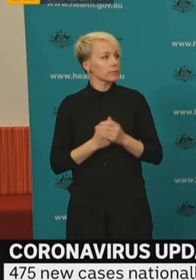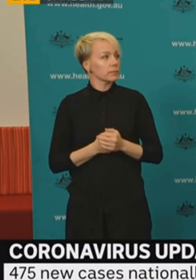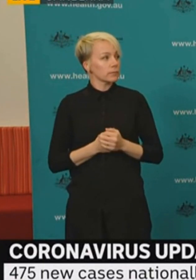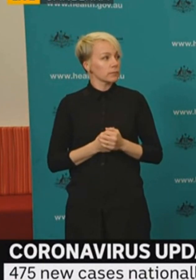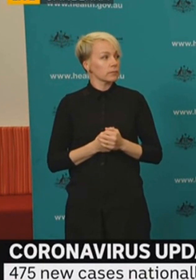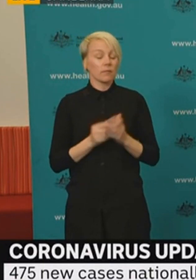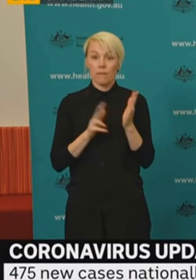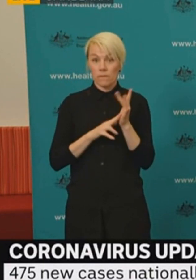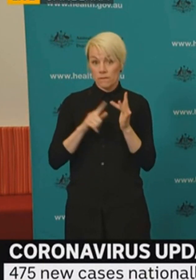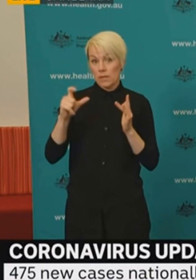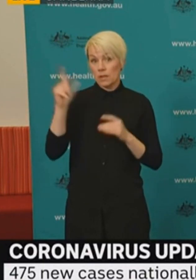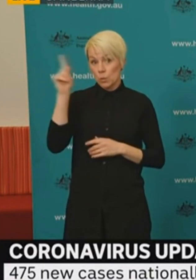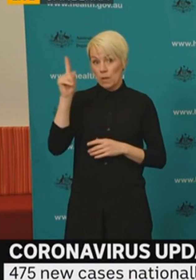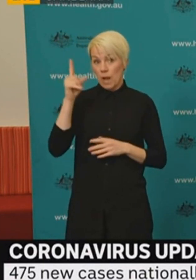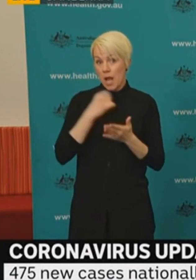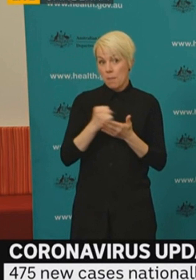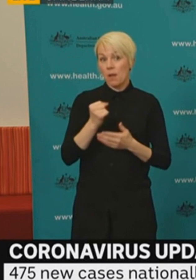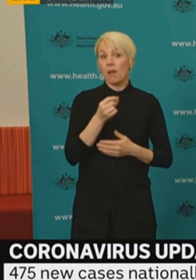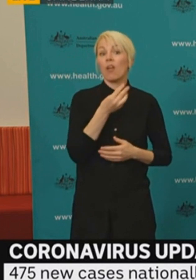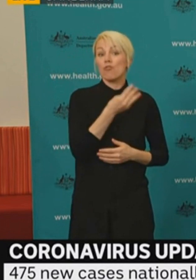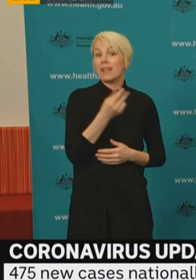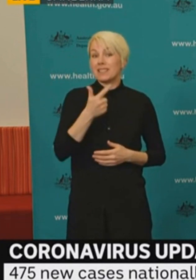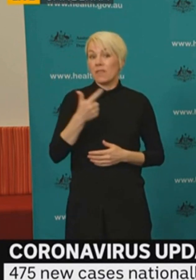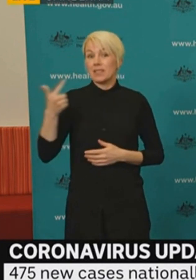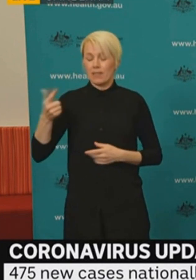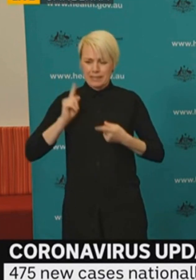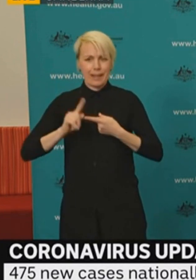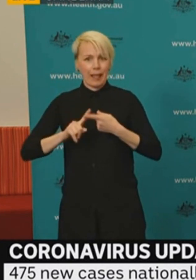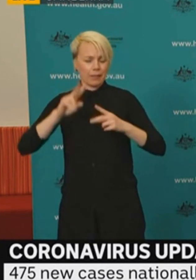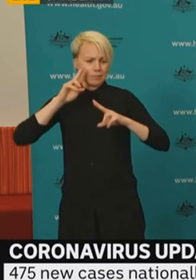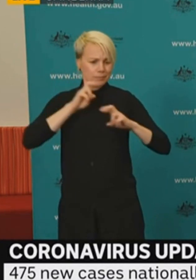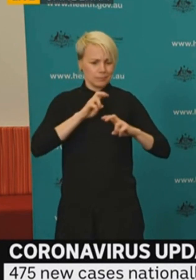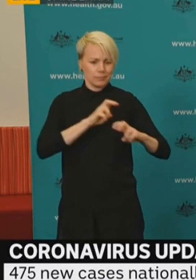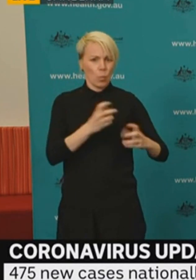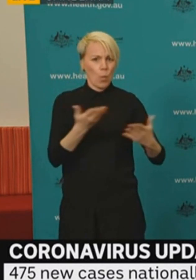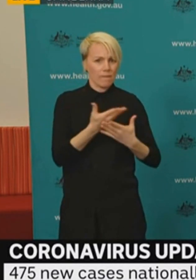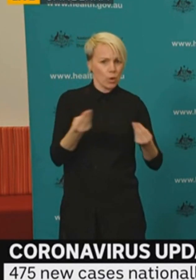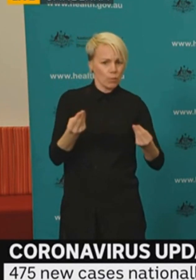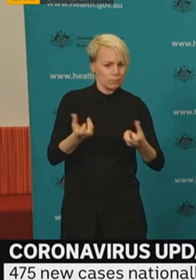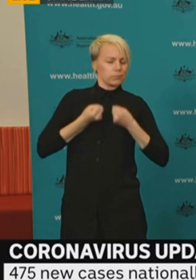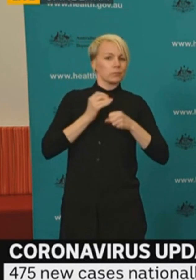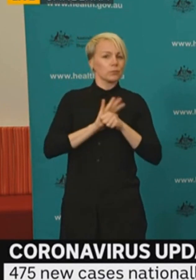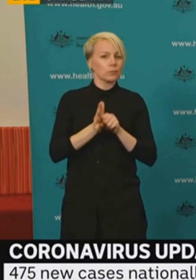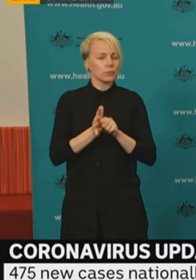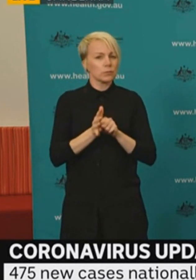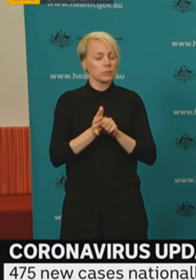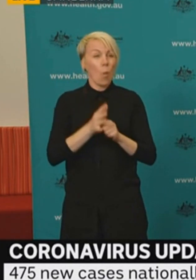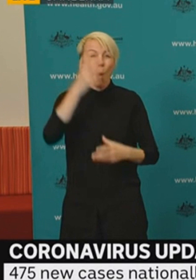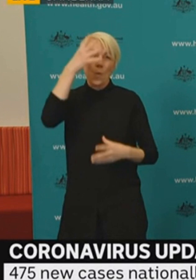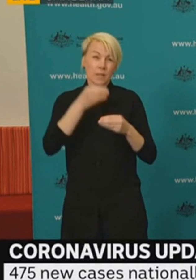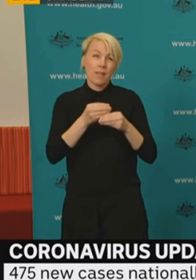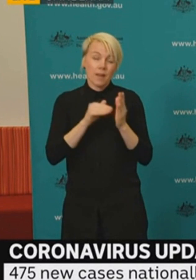377 under investigation. That's about 80% of today's cases. Overall, they've got about 3,000 under